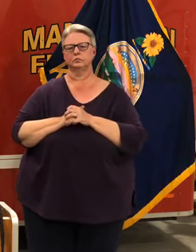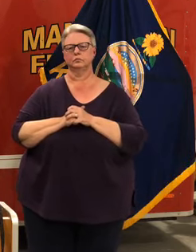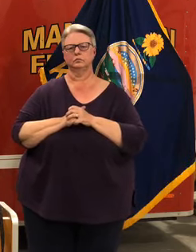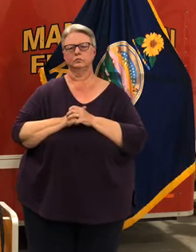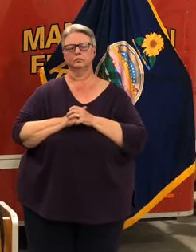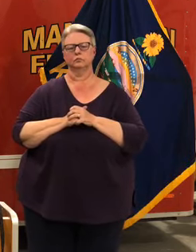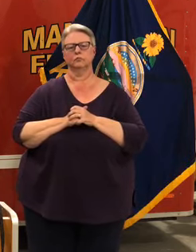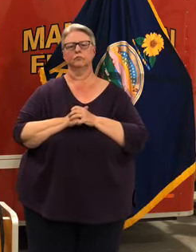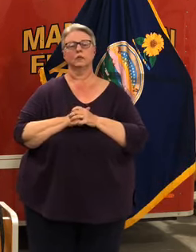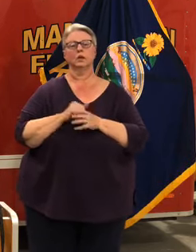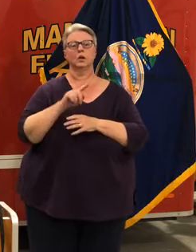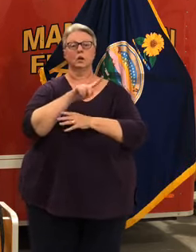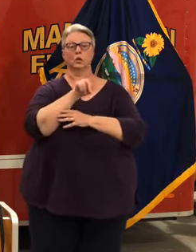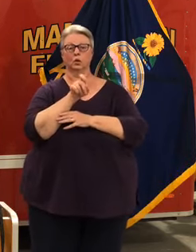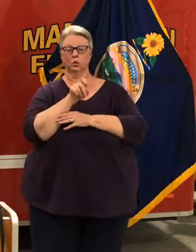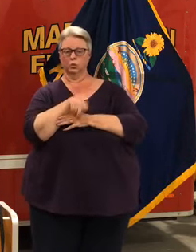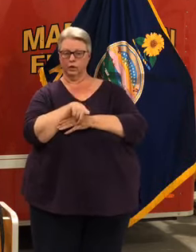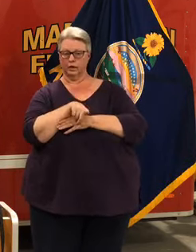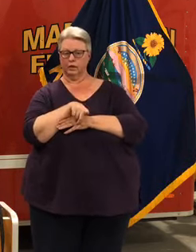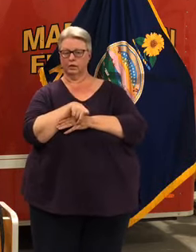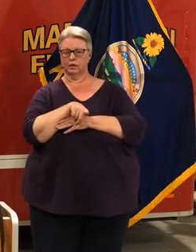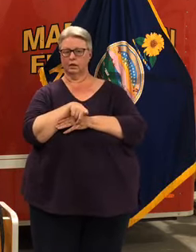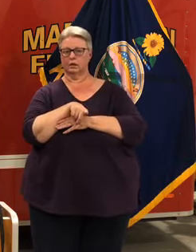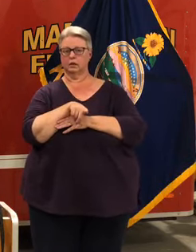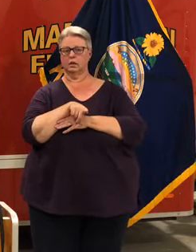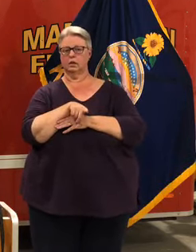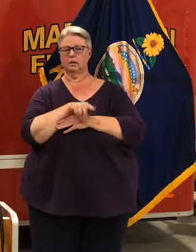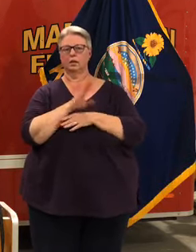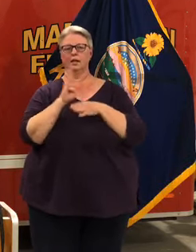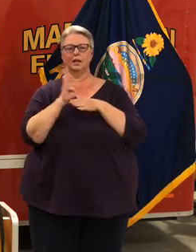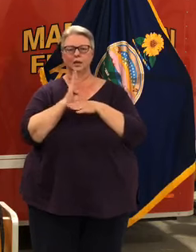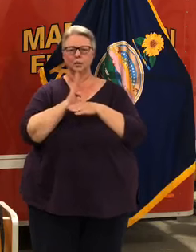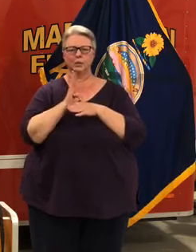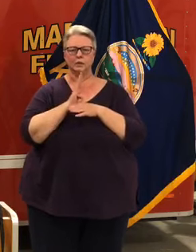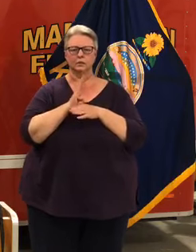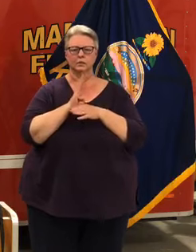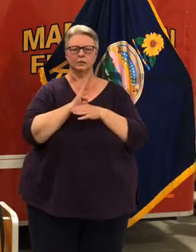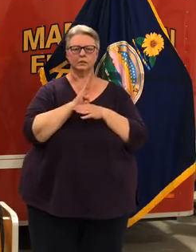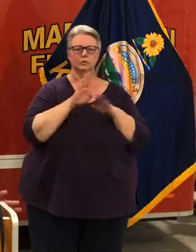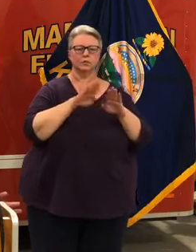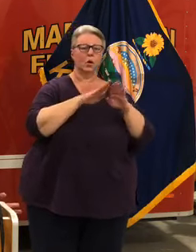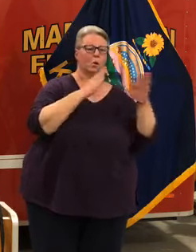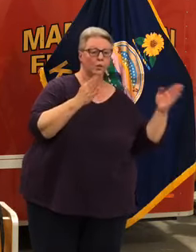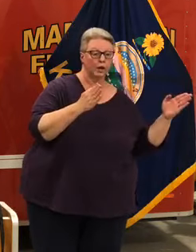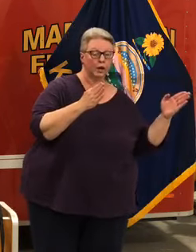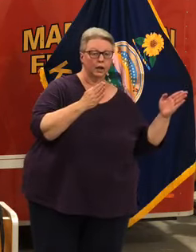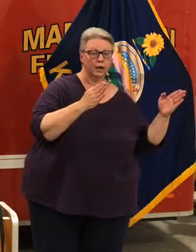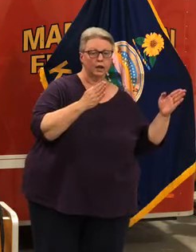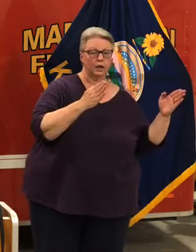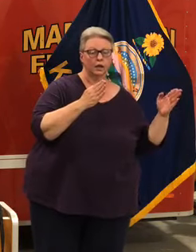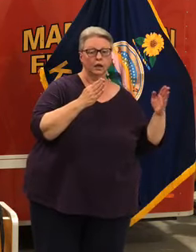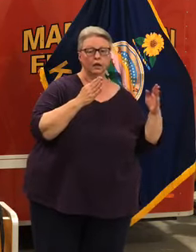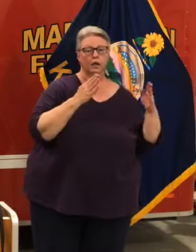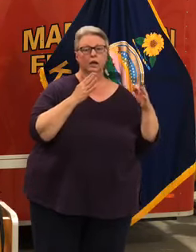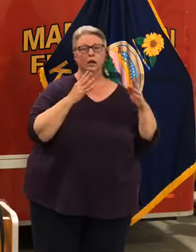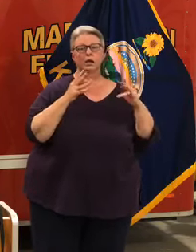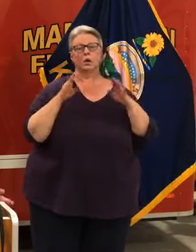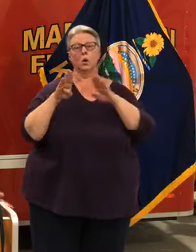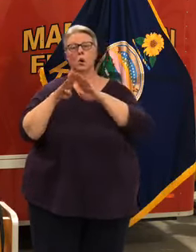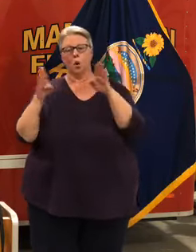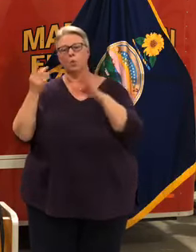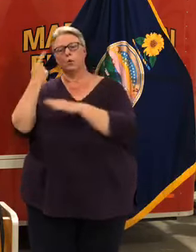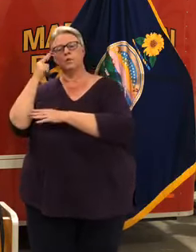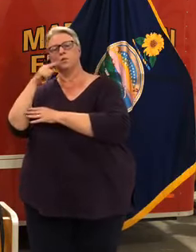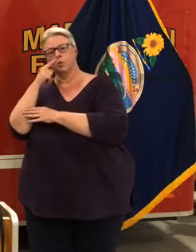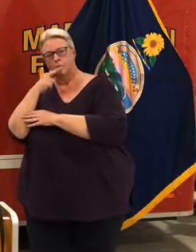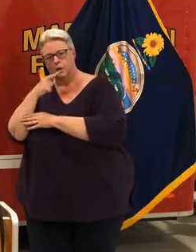with that? The question is about businesses being, the difference between businesses being open and open to the public, as